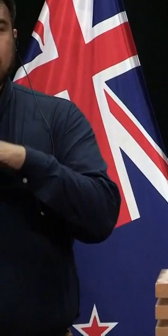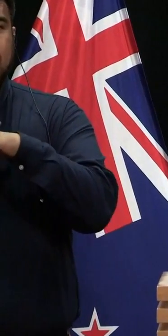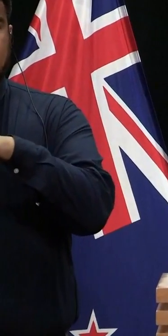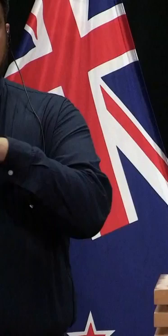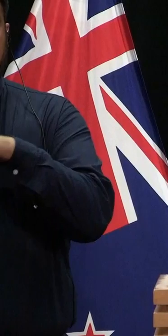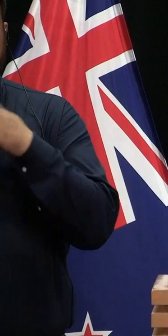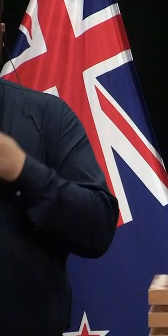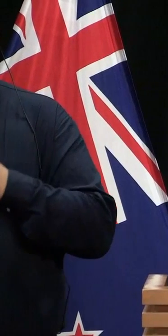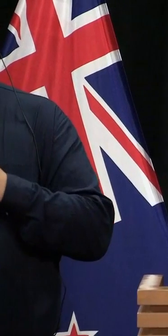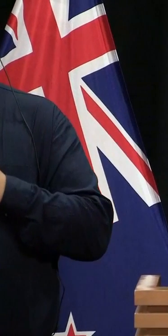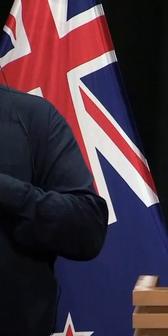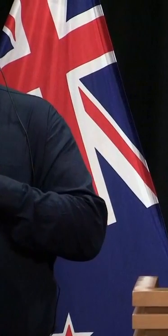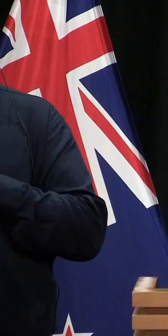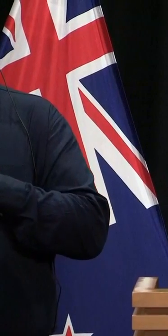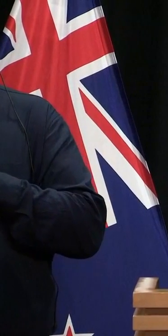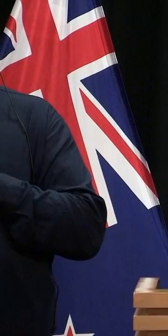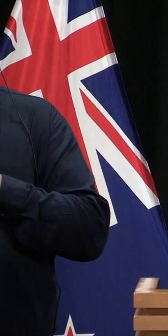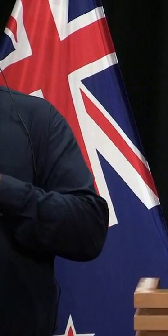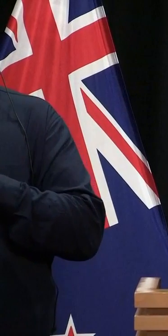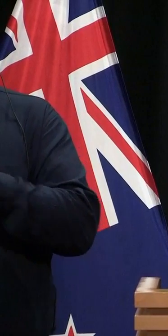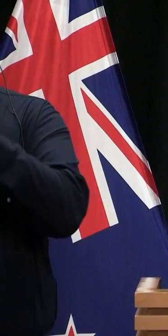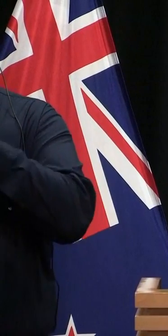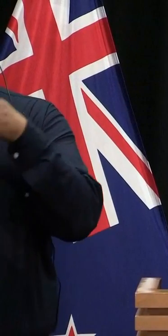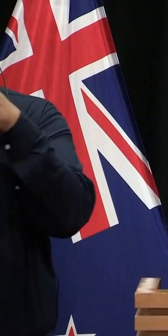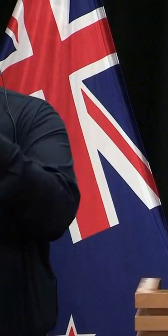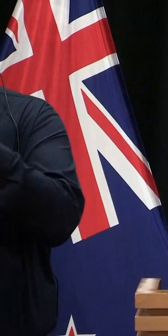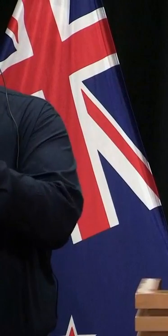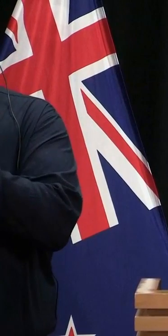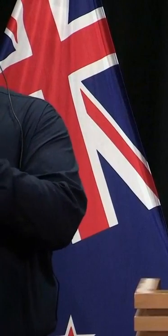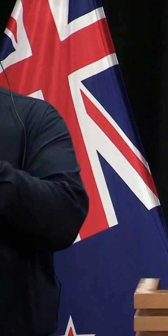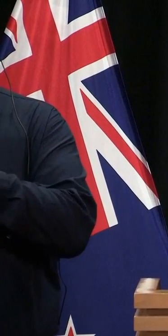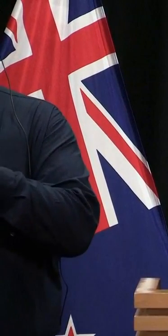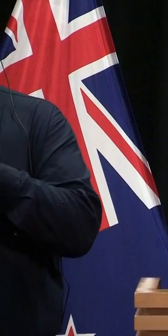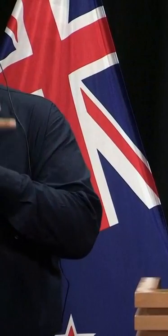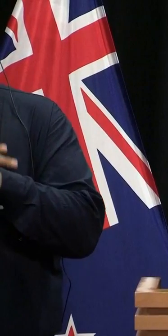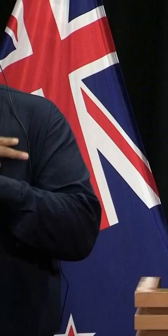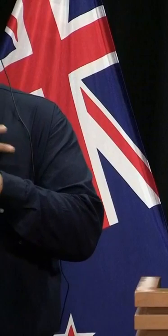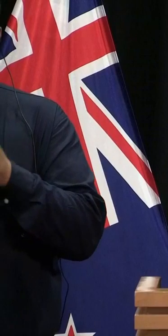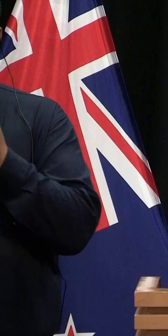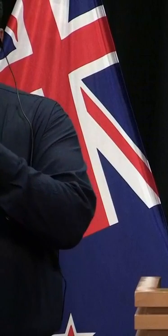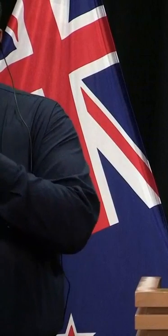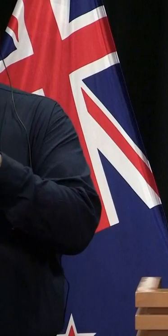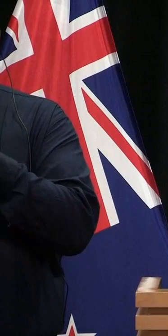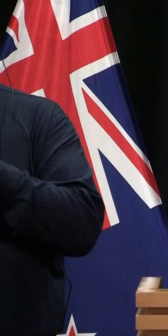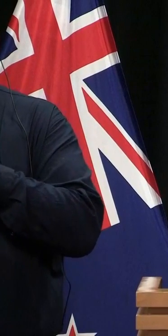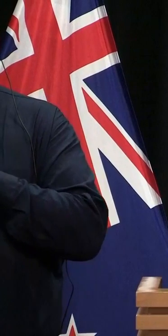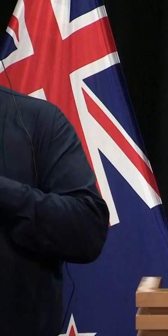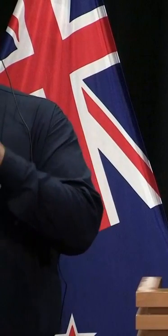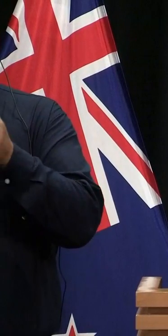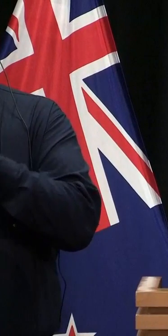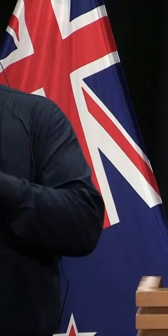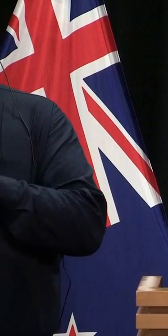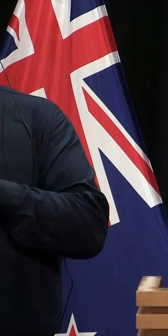Asia Summit, where we'll be discussing key strategic and security issues in the Asia-Pacific region, including North